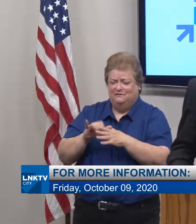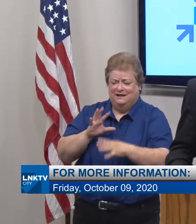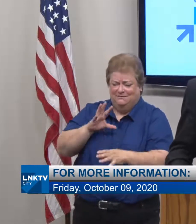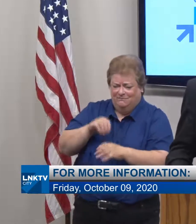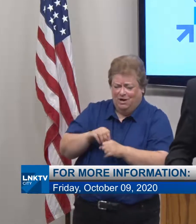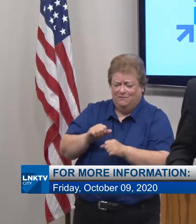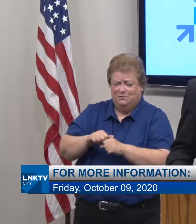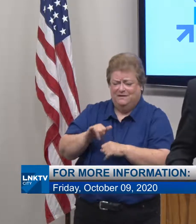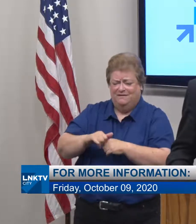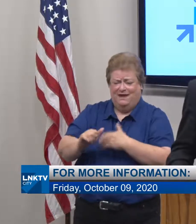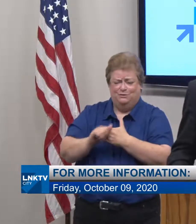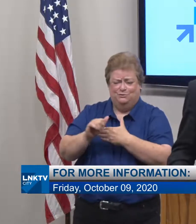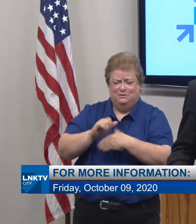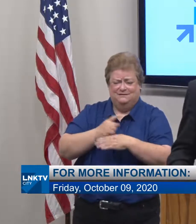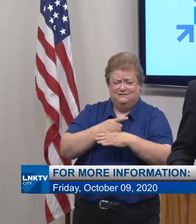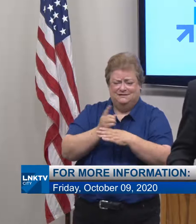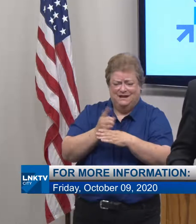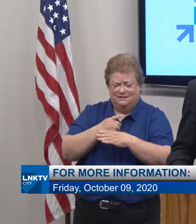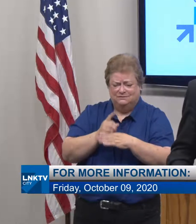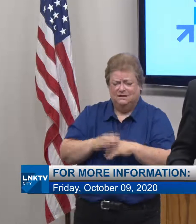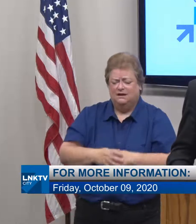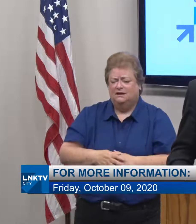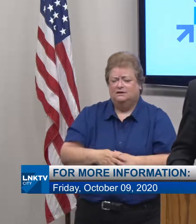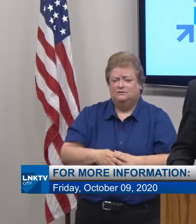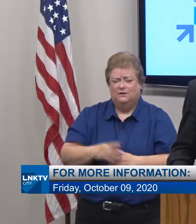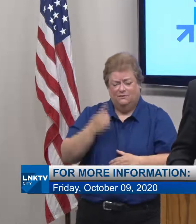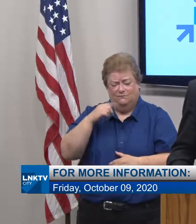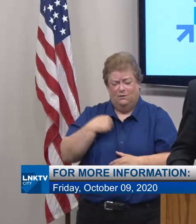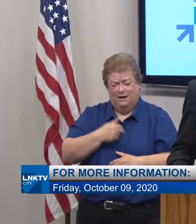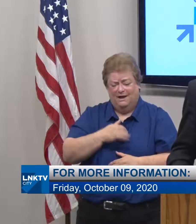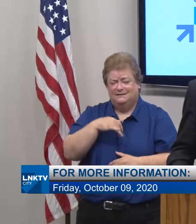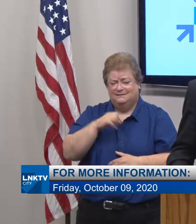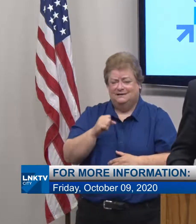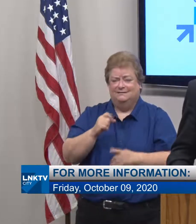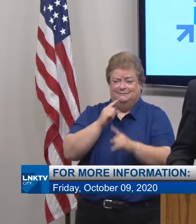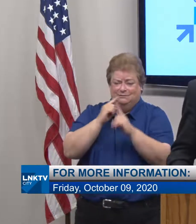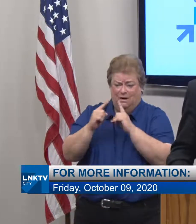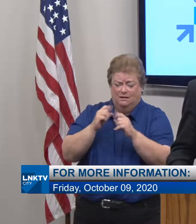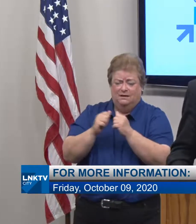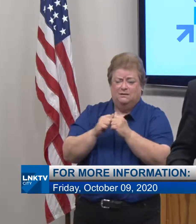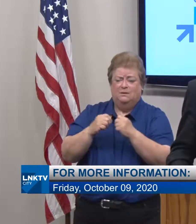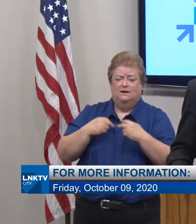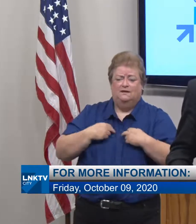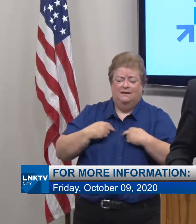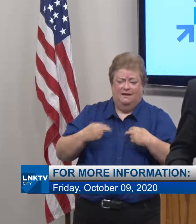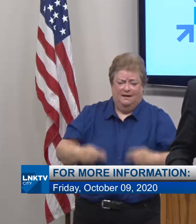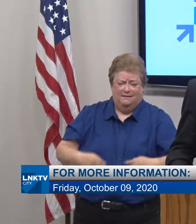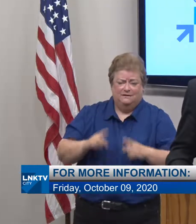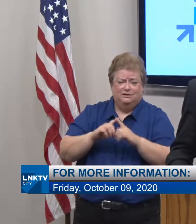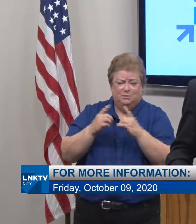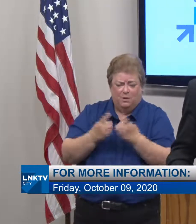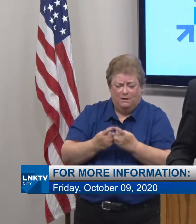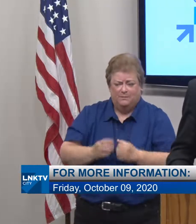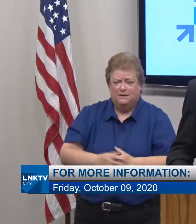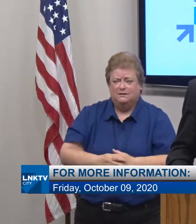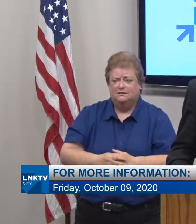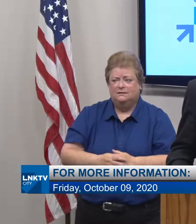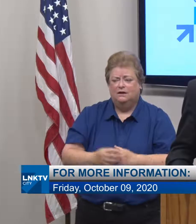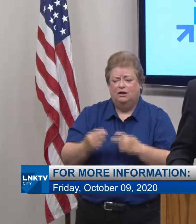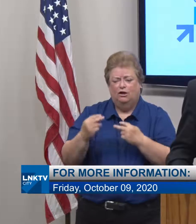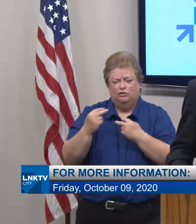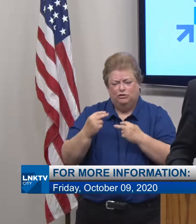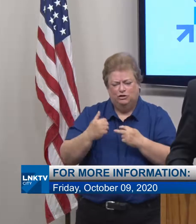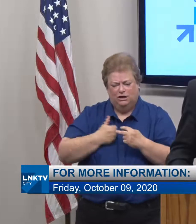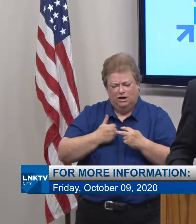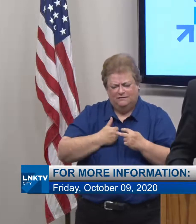So really for us, it's going to be conversations that we'll have with the Lincoln Lancaster Health Department. We'll look at ourselves internally